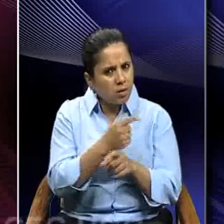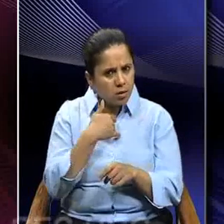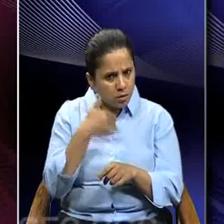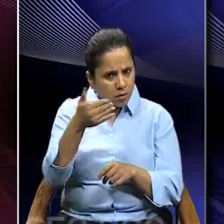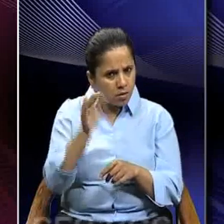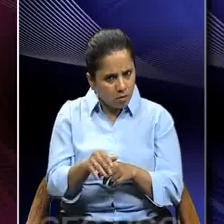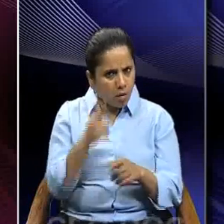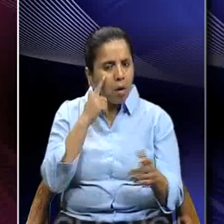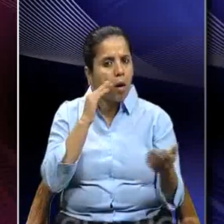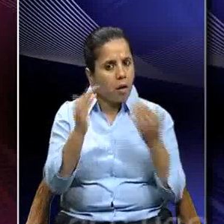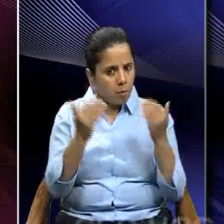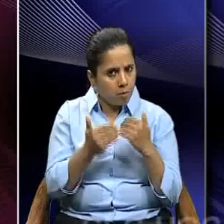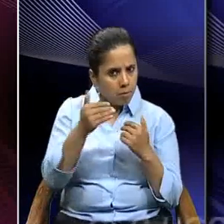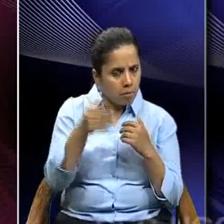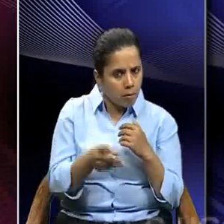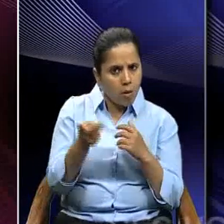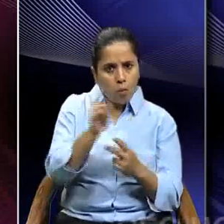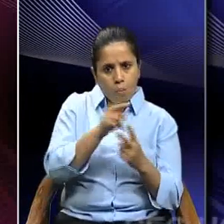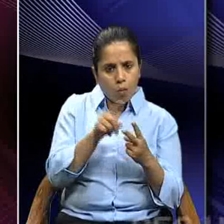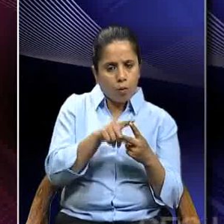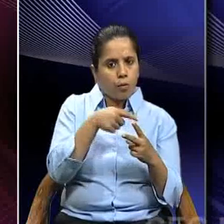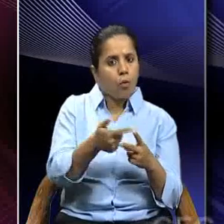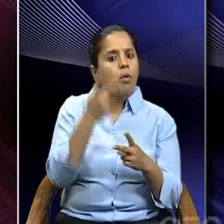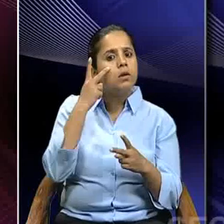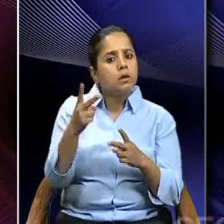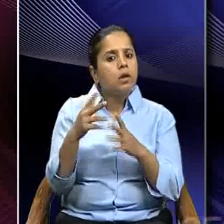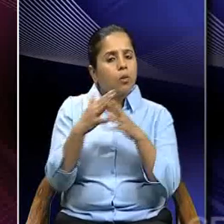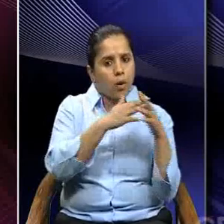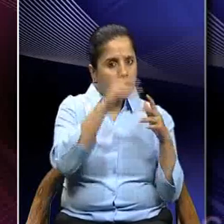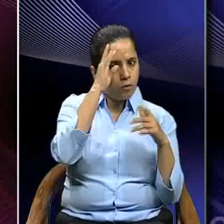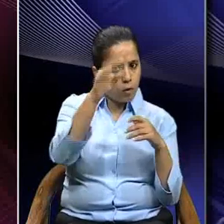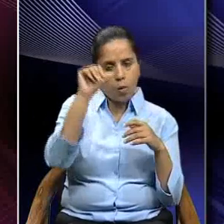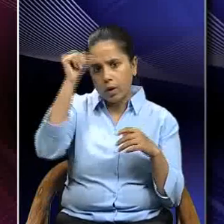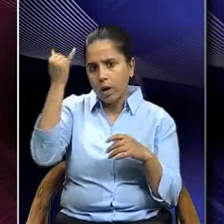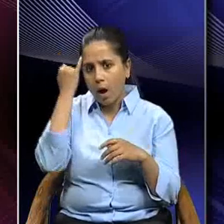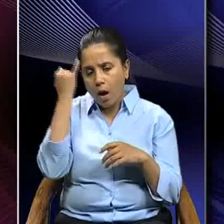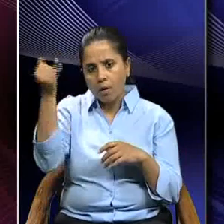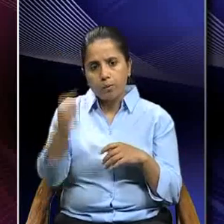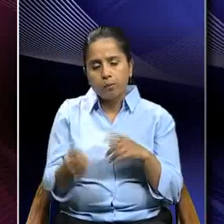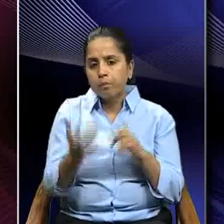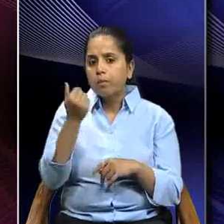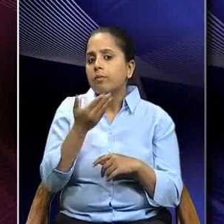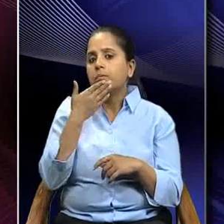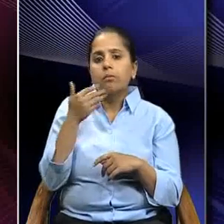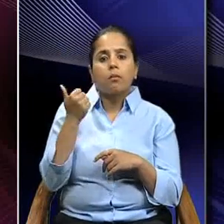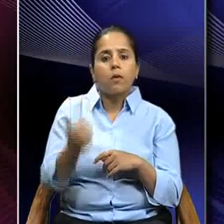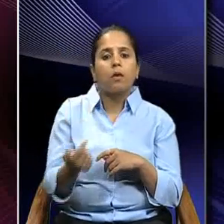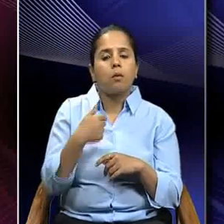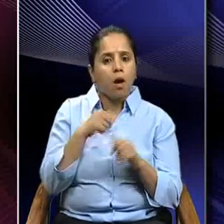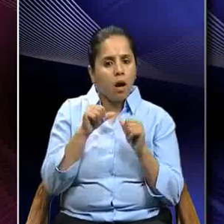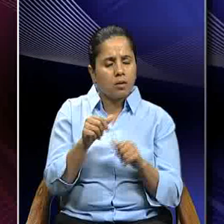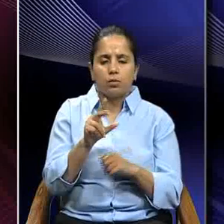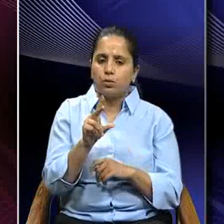a comparison between the Western philosophy and Indian idea to find the best? My answer is